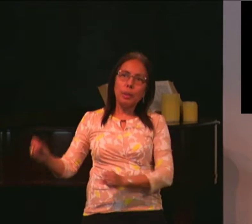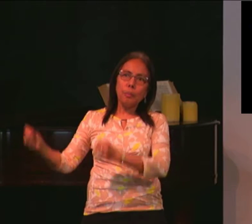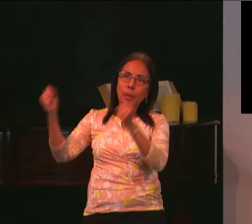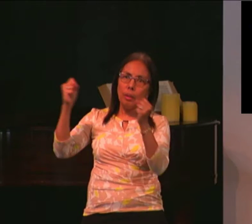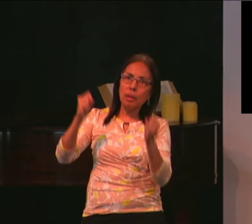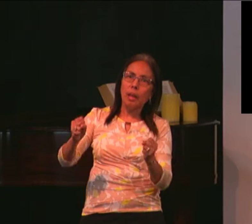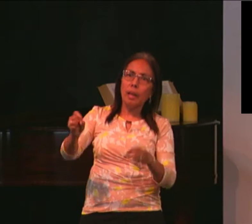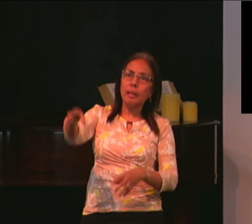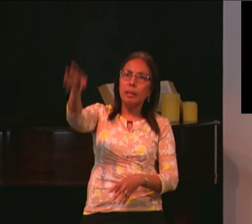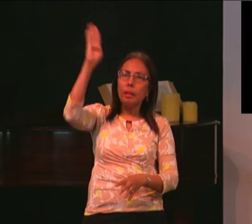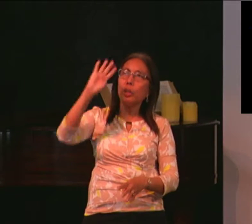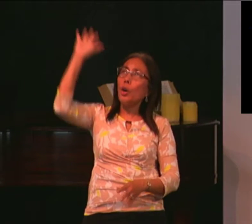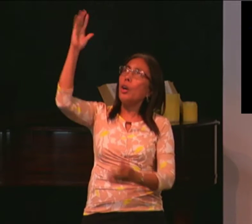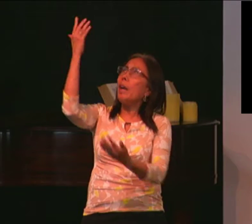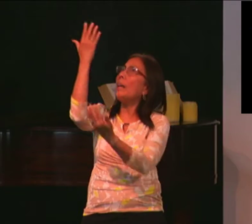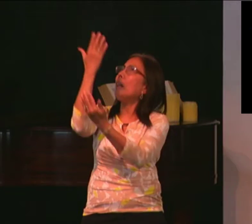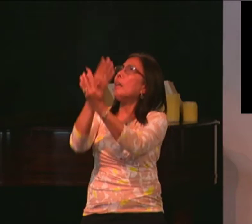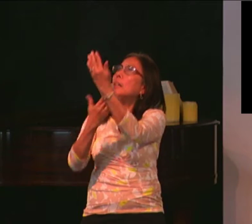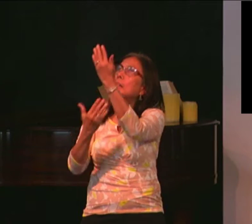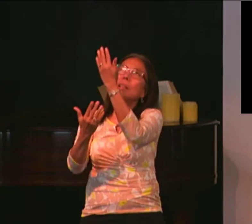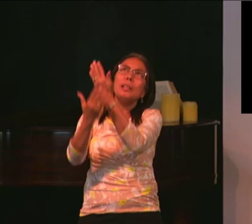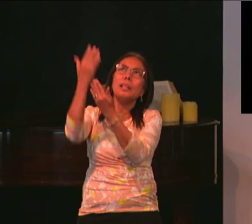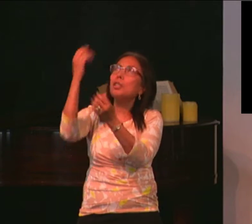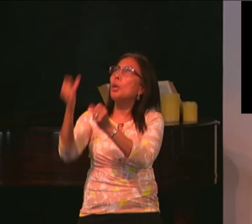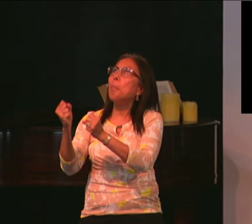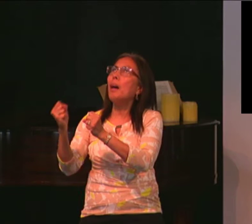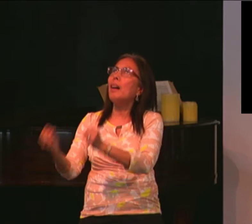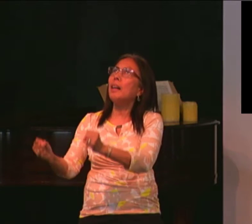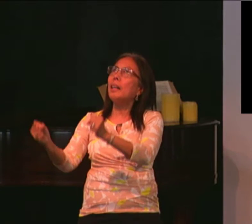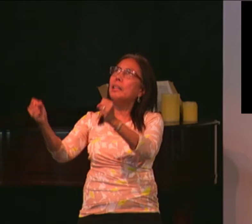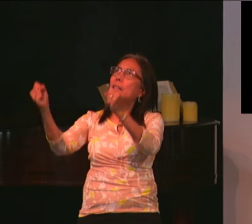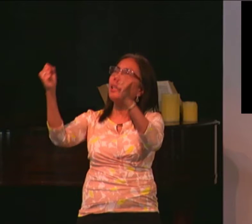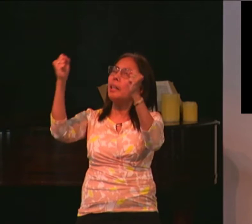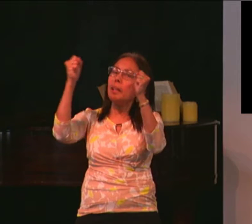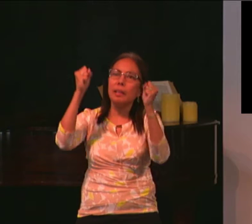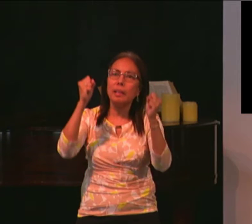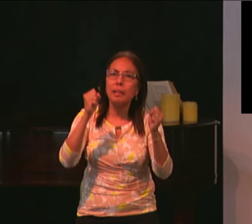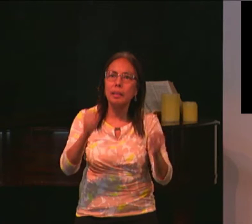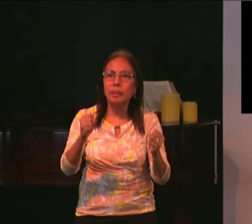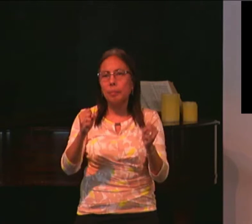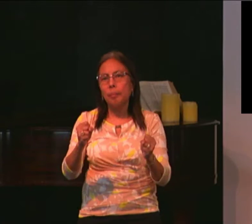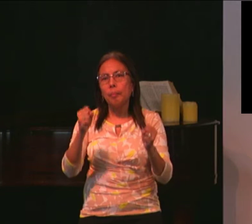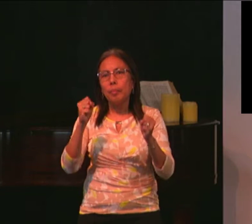powerful God, your hand is mighty, and